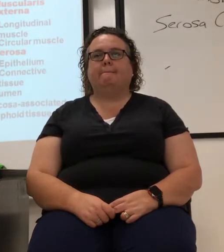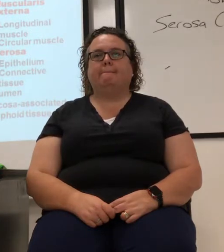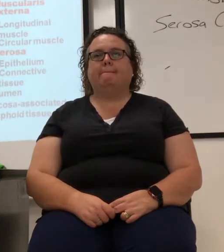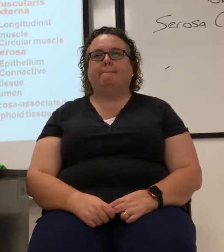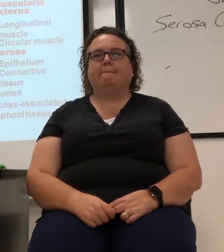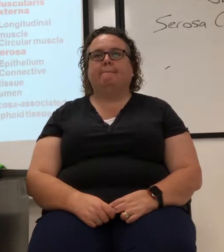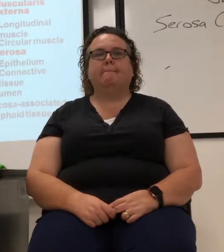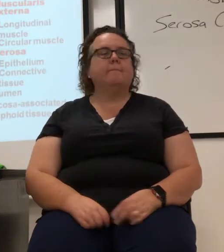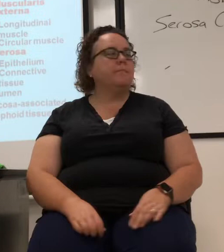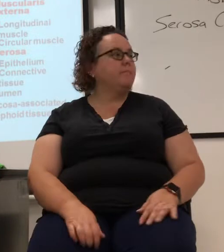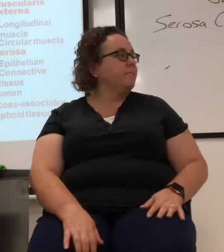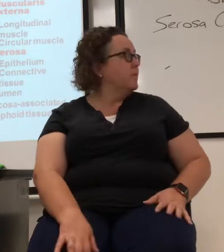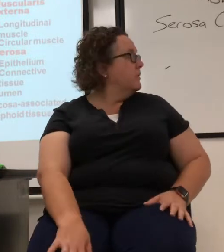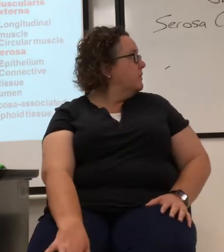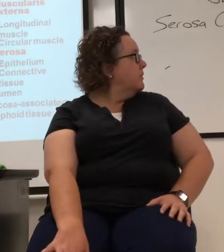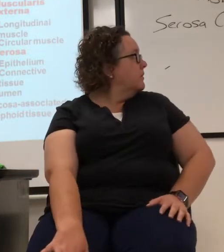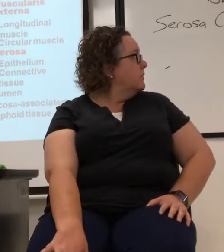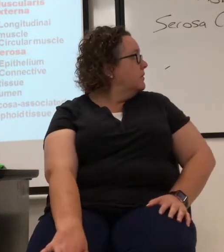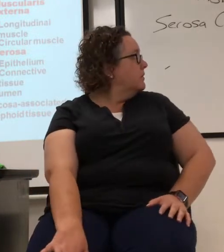peritoneum.